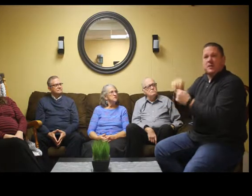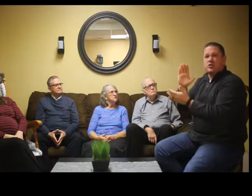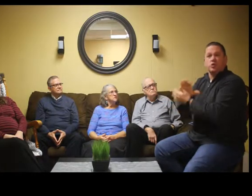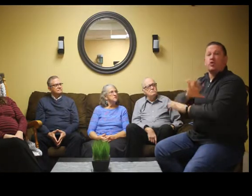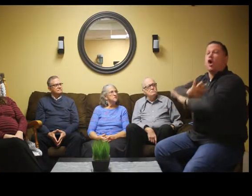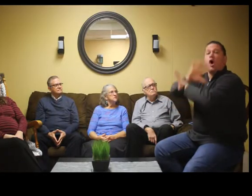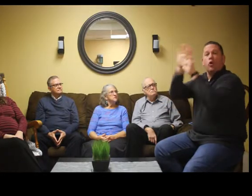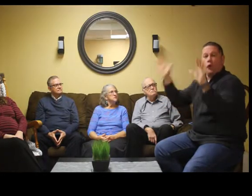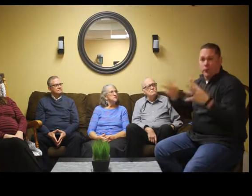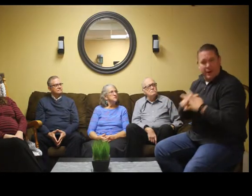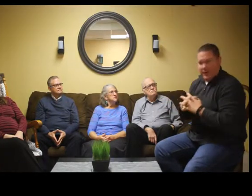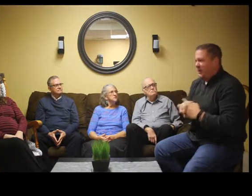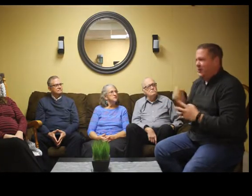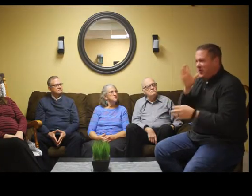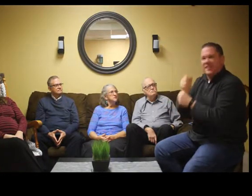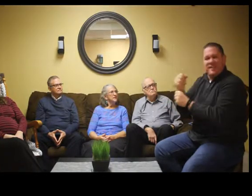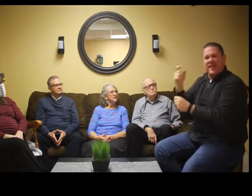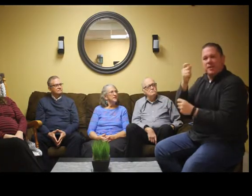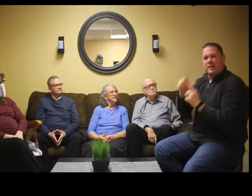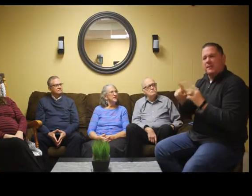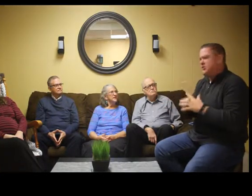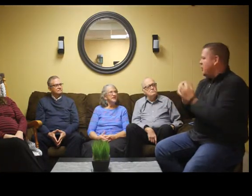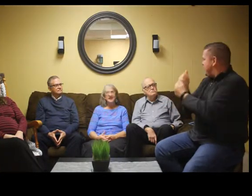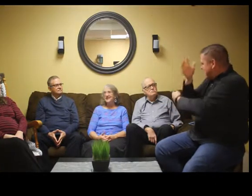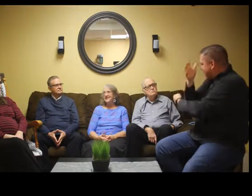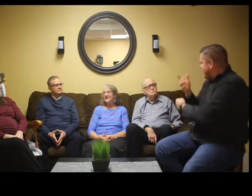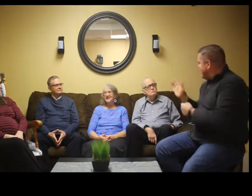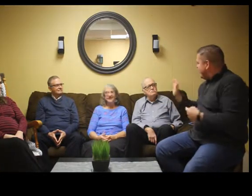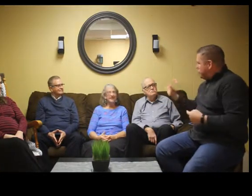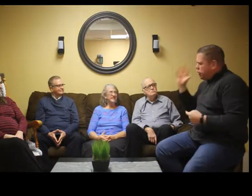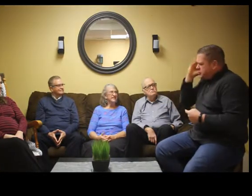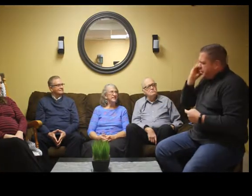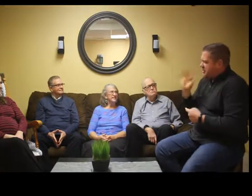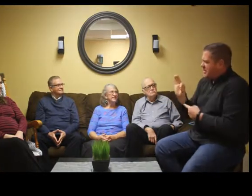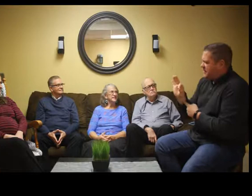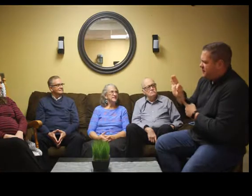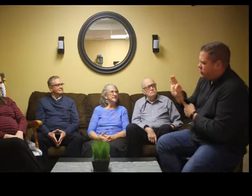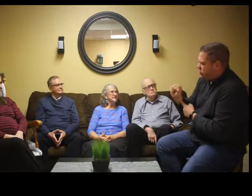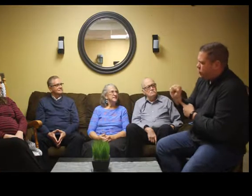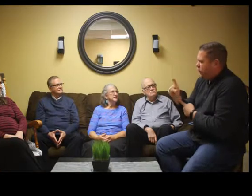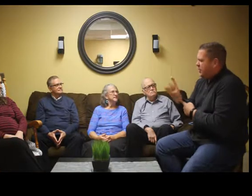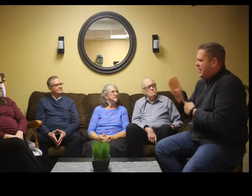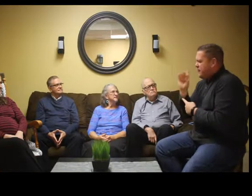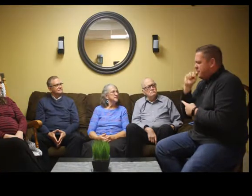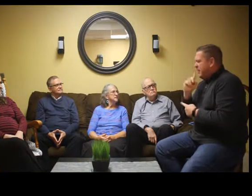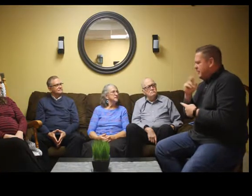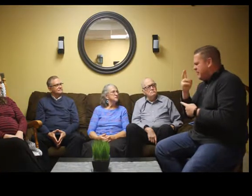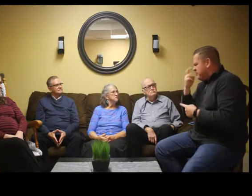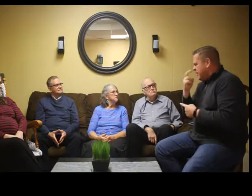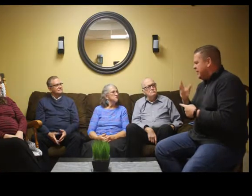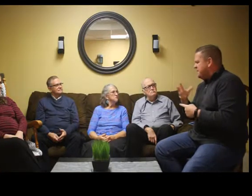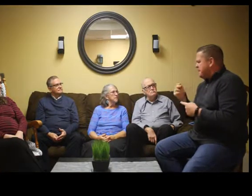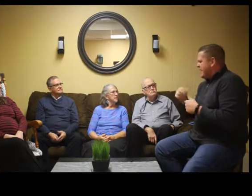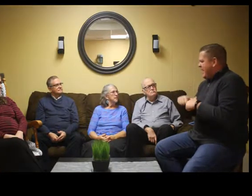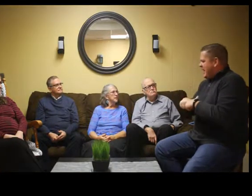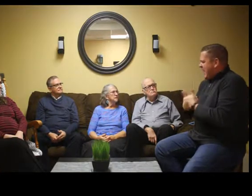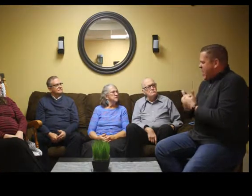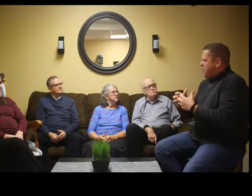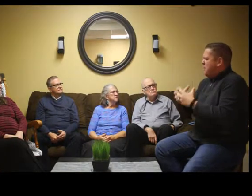in schools all over America, and we'll get to that in a little bit. But let's start with Dad. Your experiences at Florida School for the Deaf and Blind, and how much